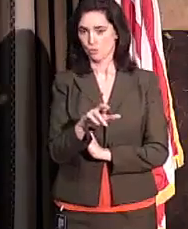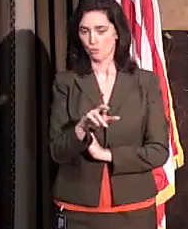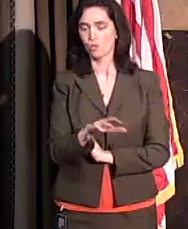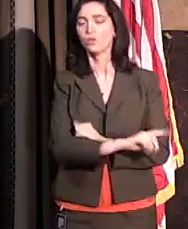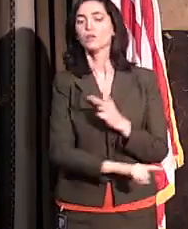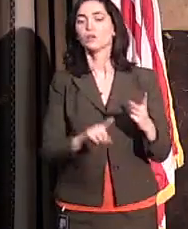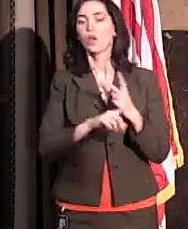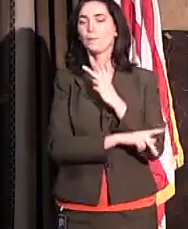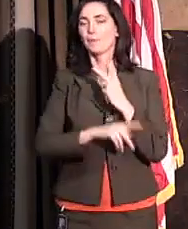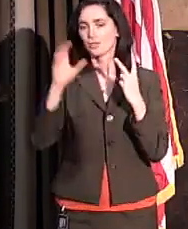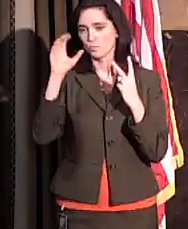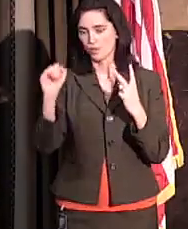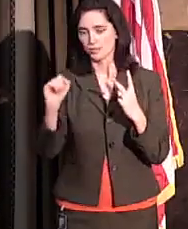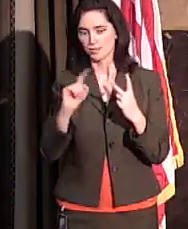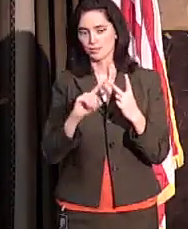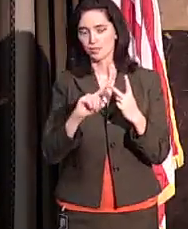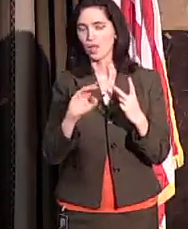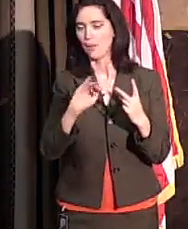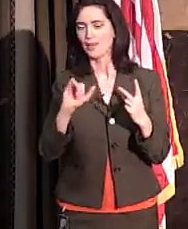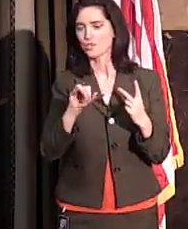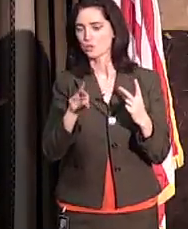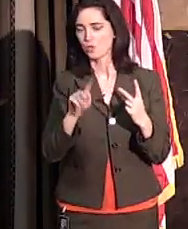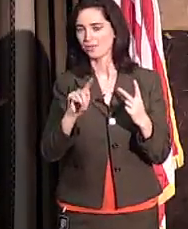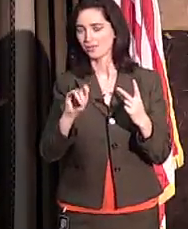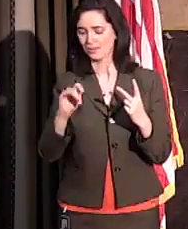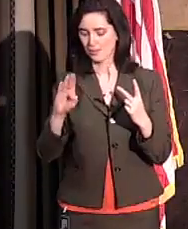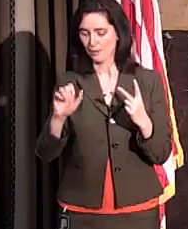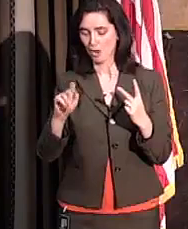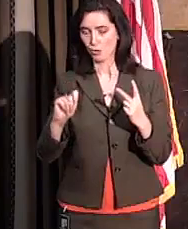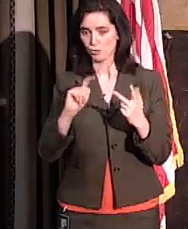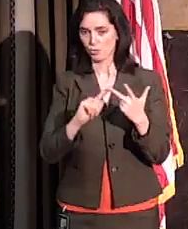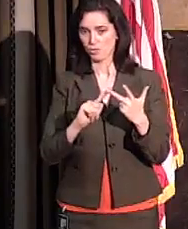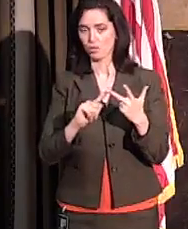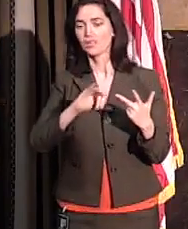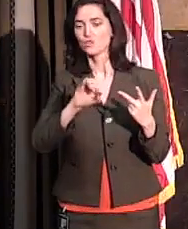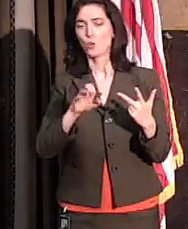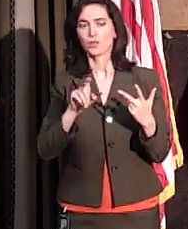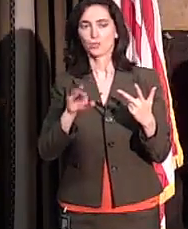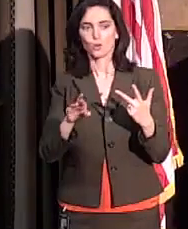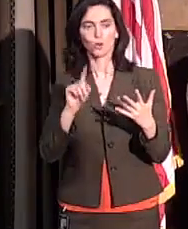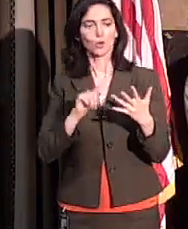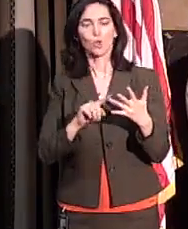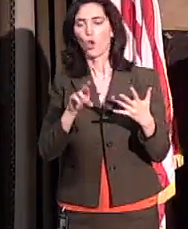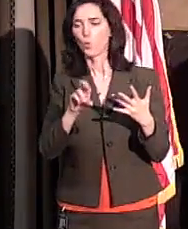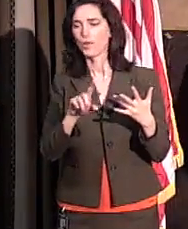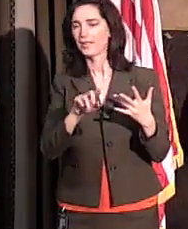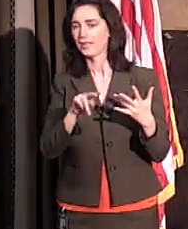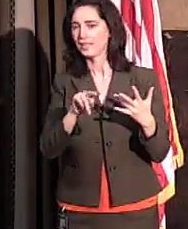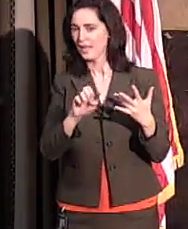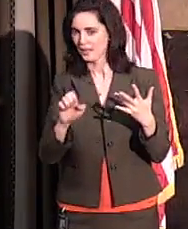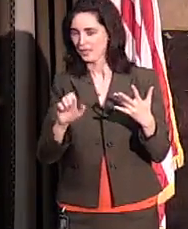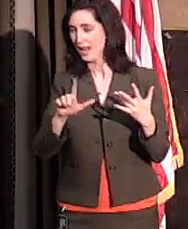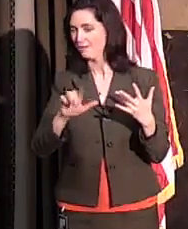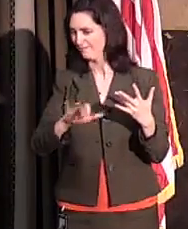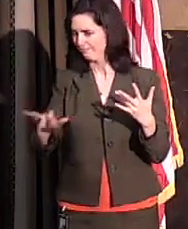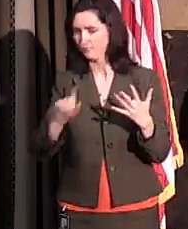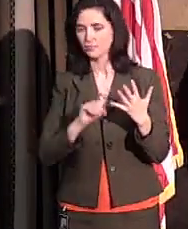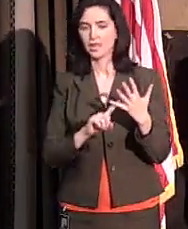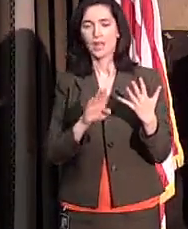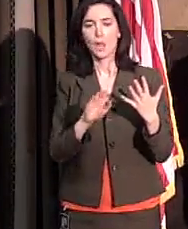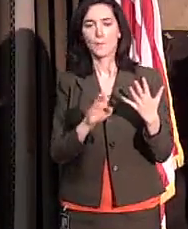Parish President Major Tebow, and then Jill Kidder, Renee Laparoli, and Bobby Baruch in